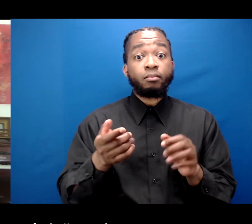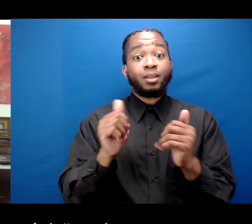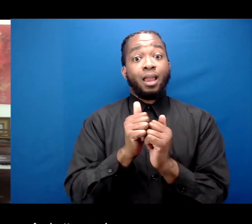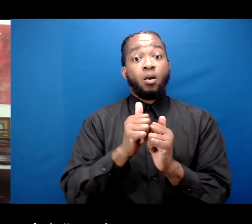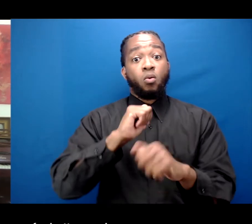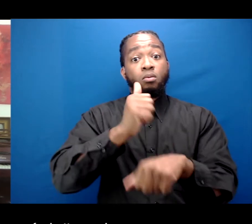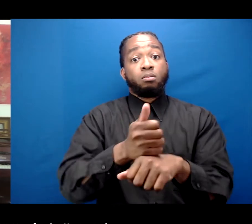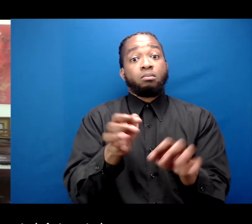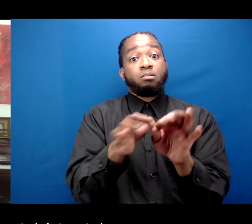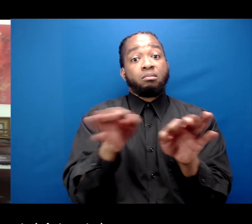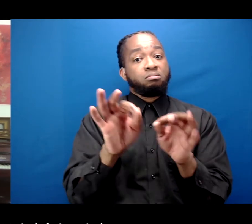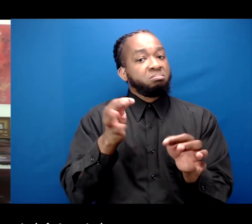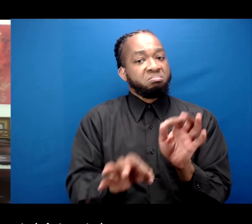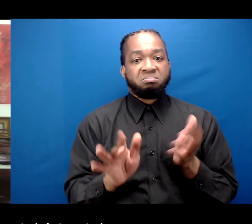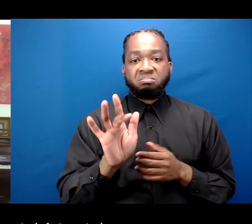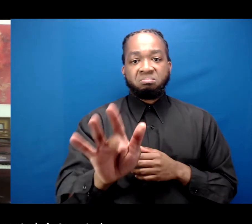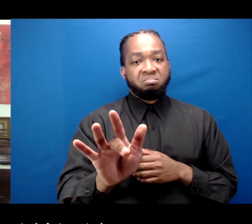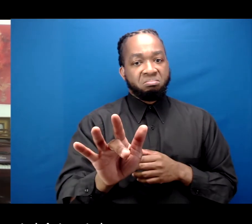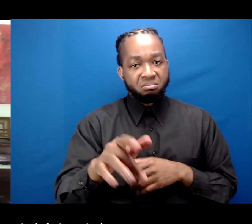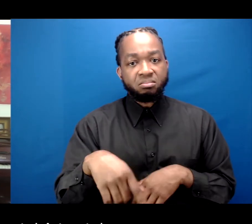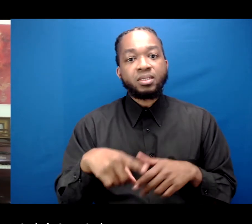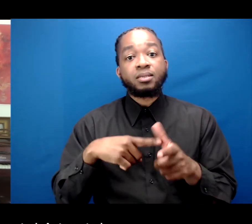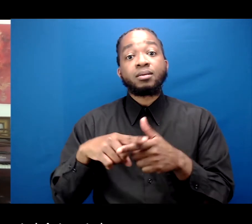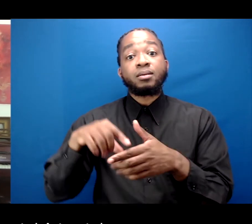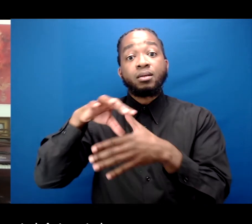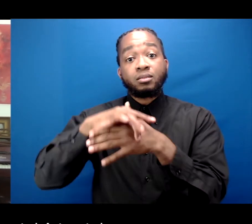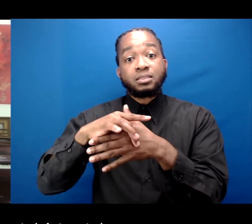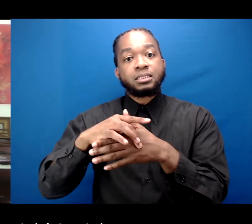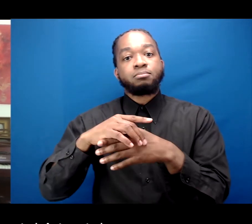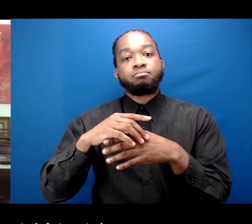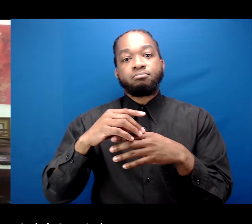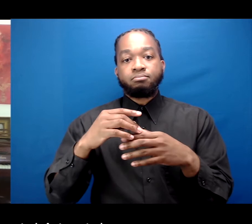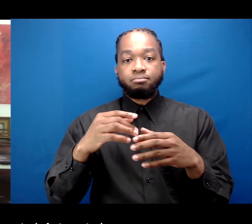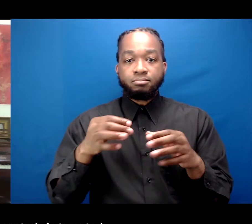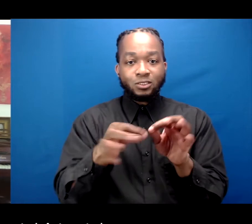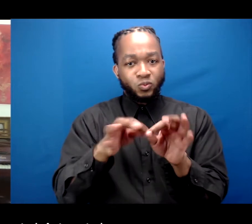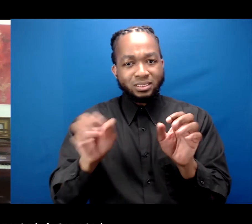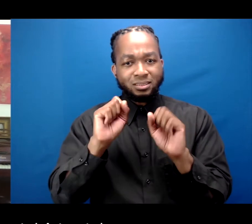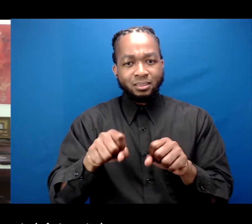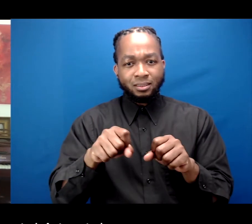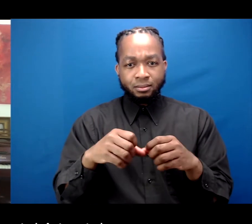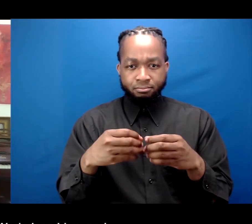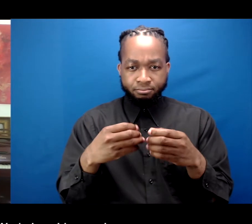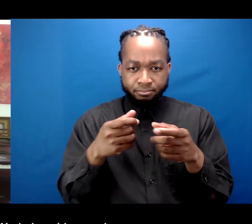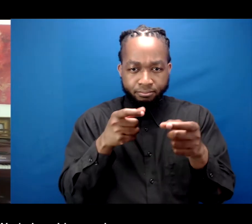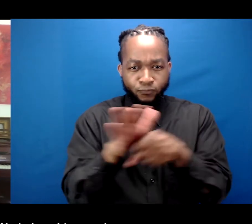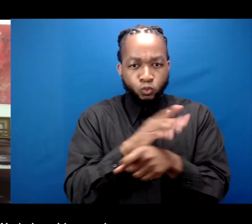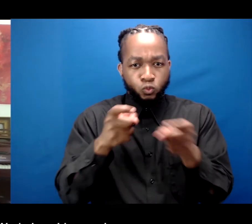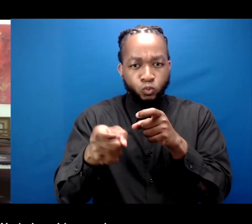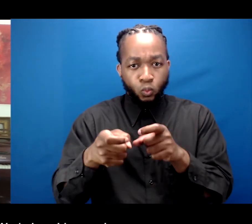by content creators and edited so that they have full control. Automated captioning is available for Facebook ads and